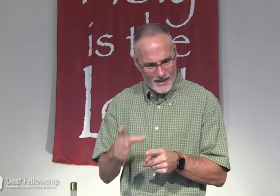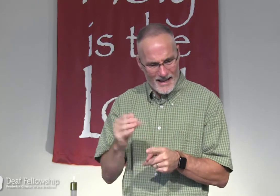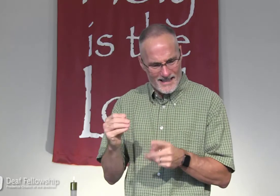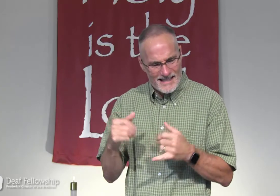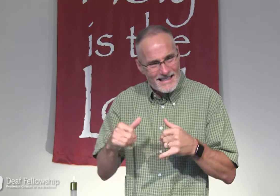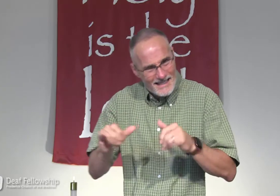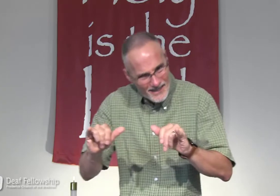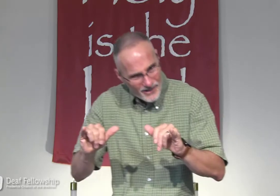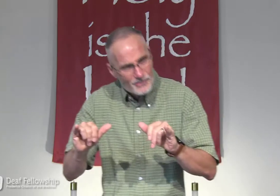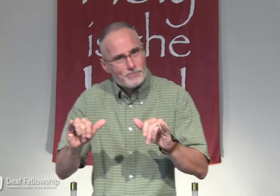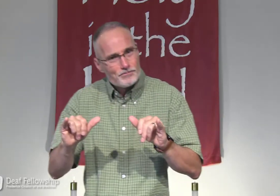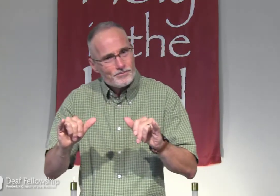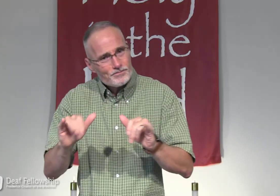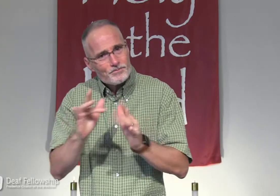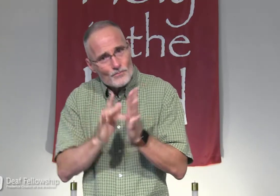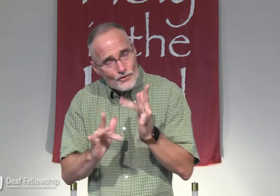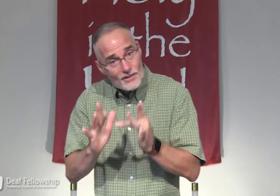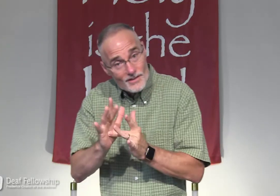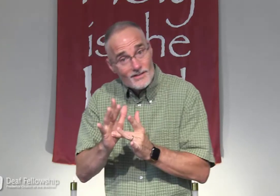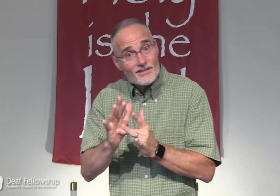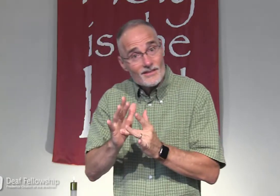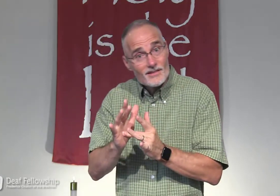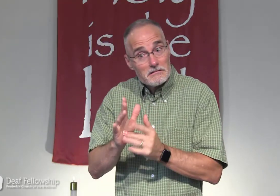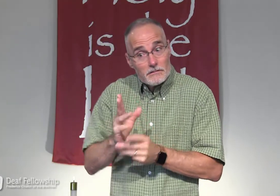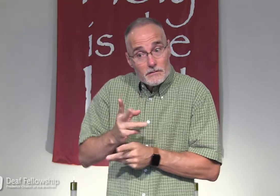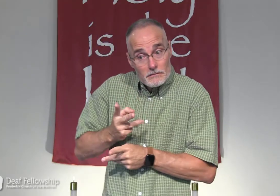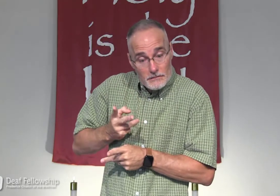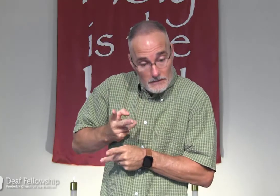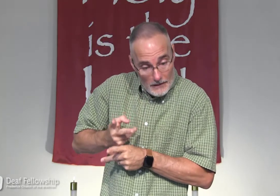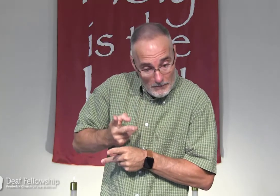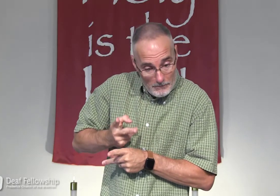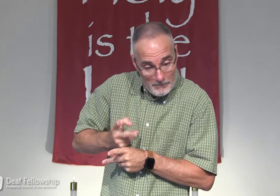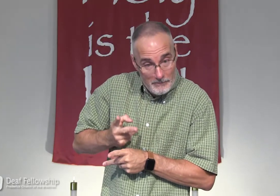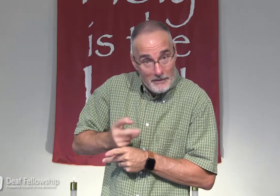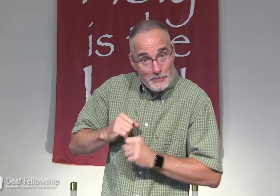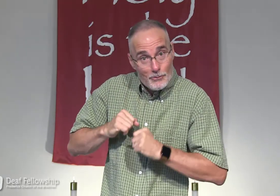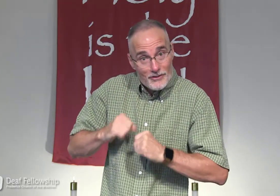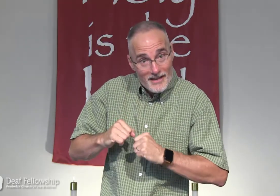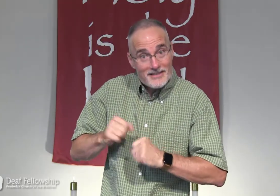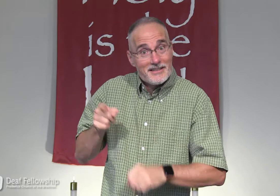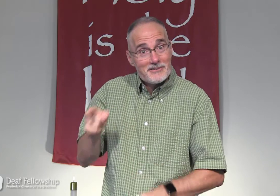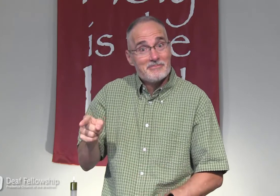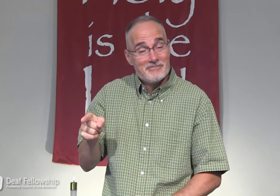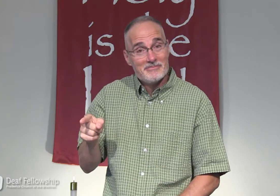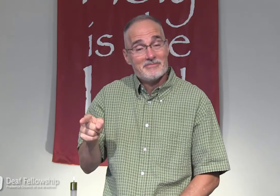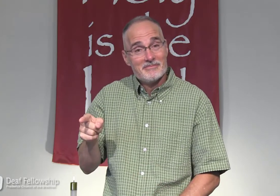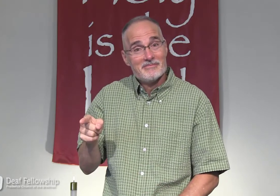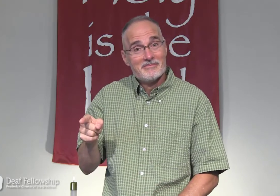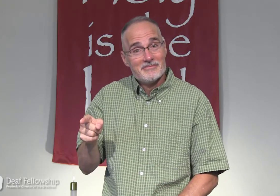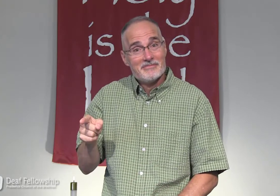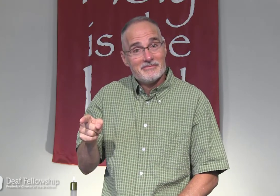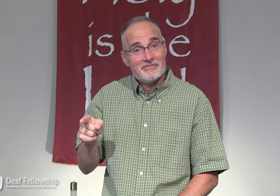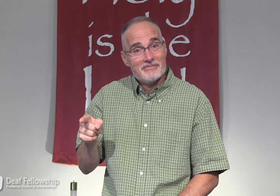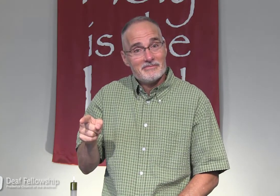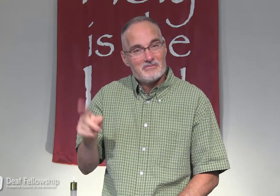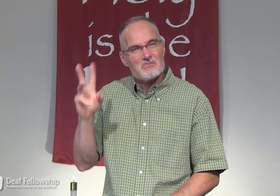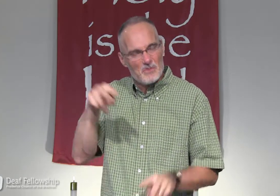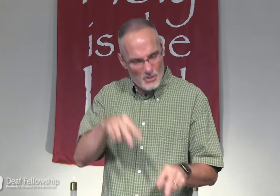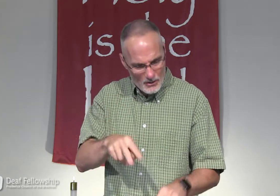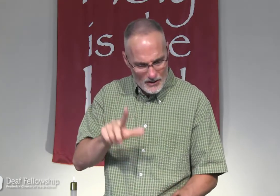He denied Jesus before his crucifixion. All of that happened, and still Jesus cared for and